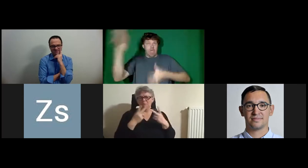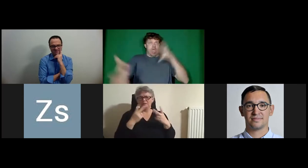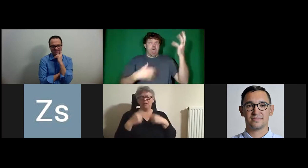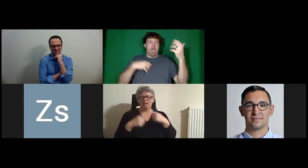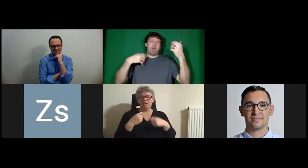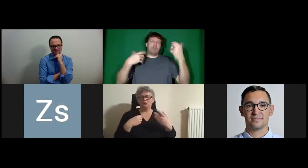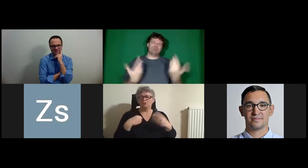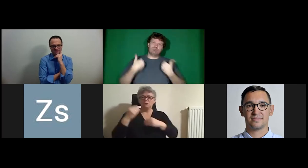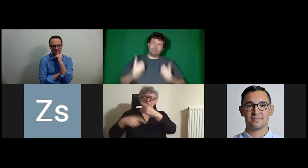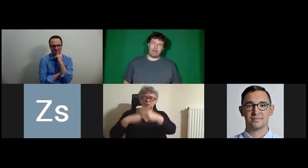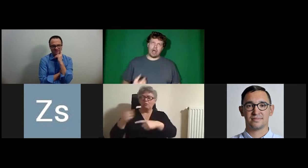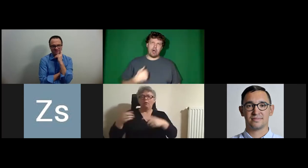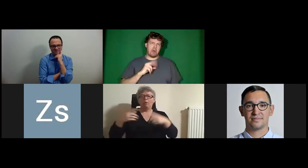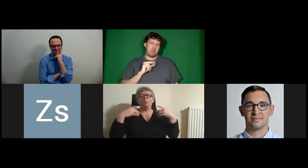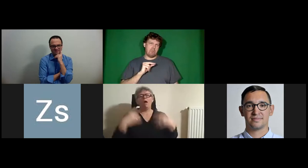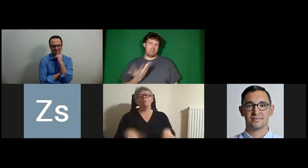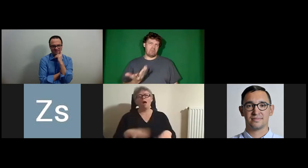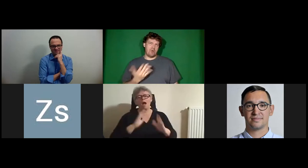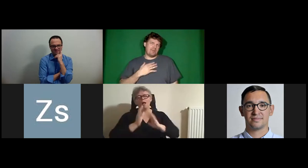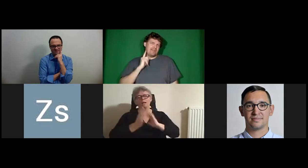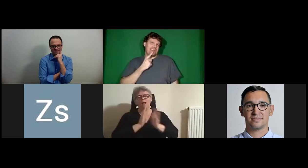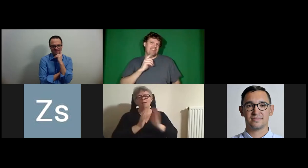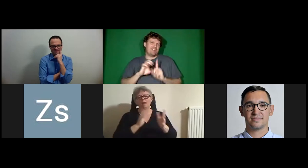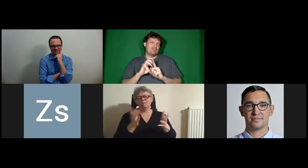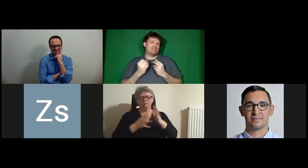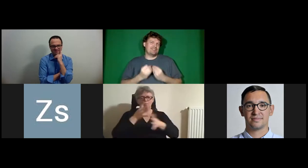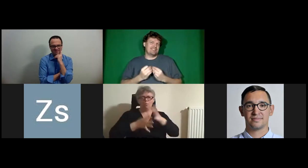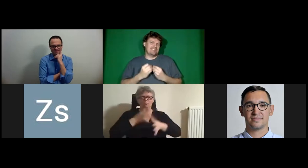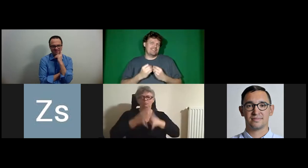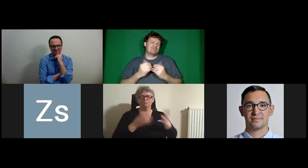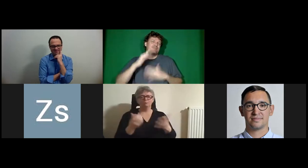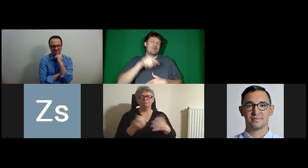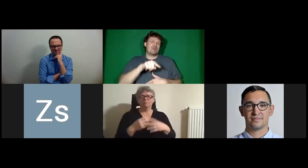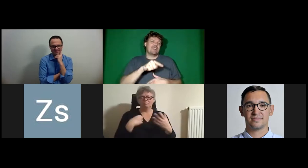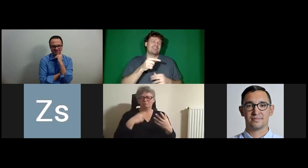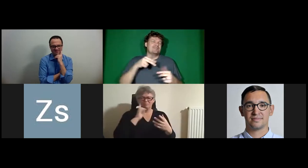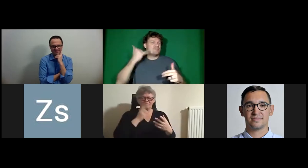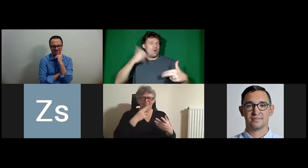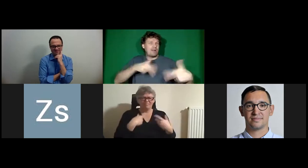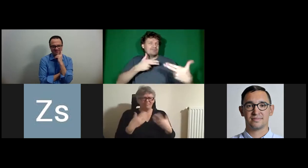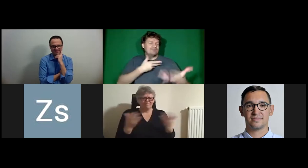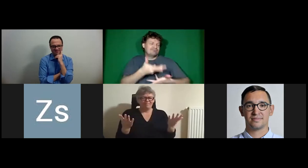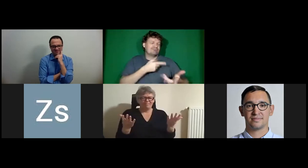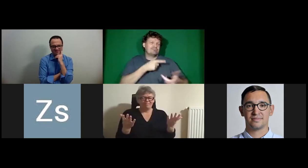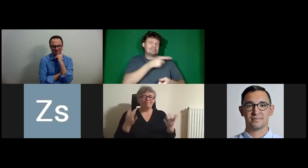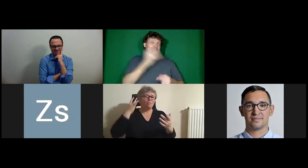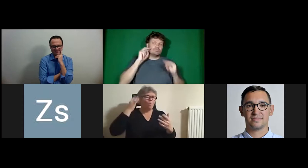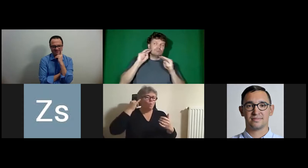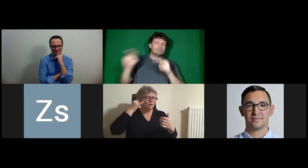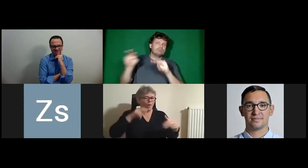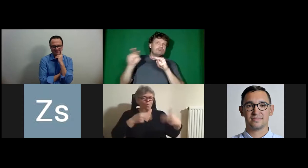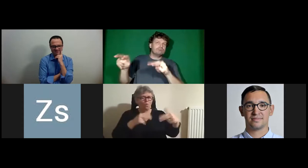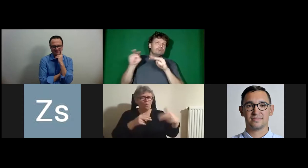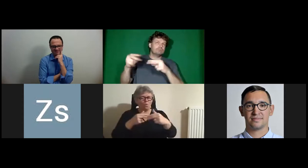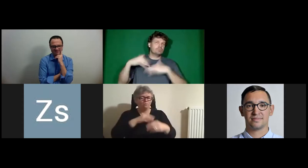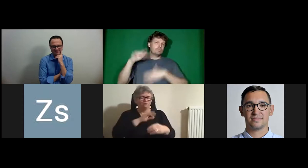tiring? They're like, if I was in your shoes, I wouldn't be able to sign for so long. But then I had to explain to them, no, we're used to